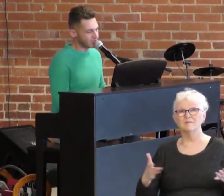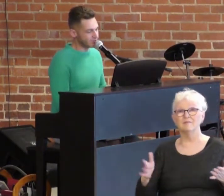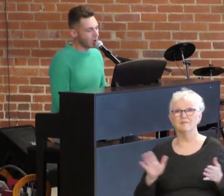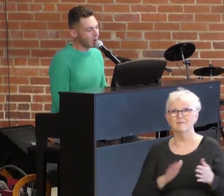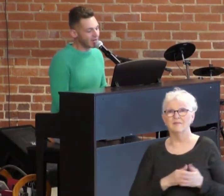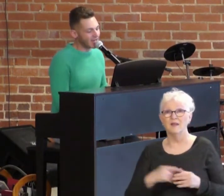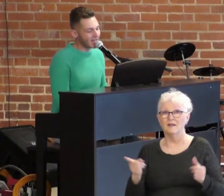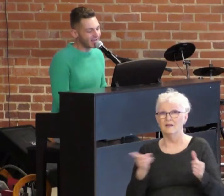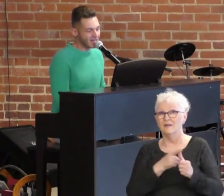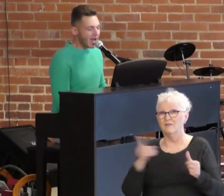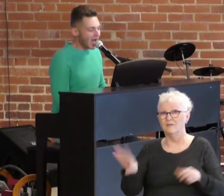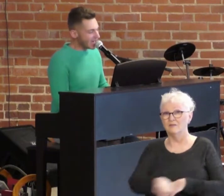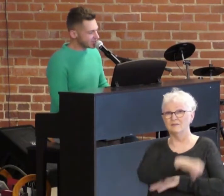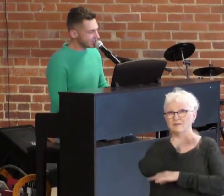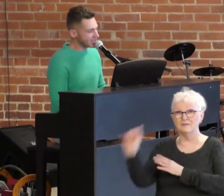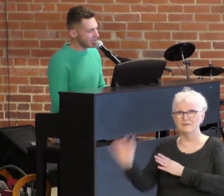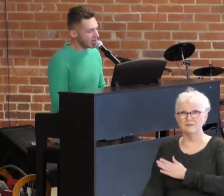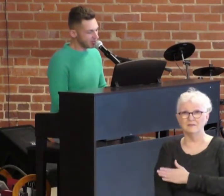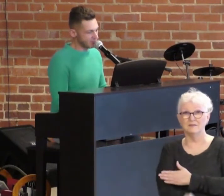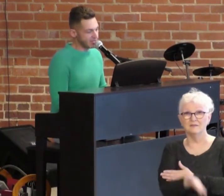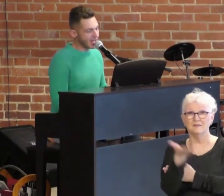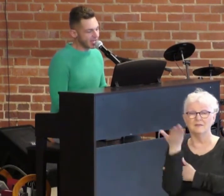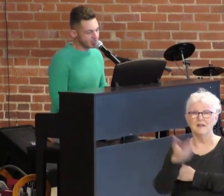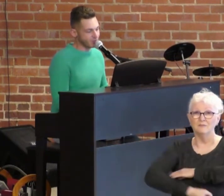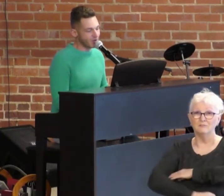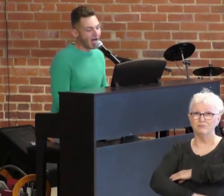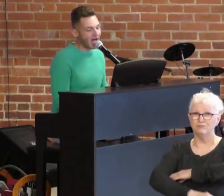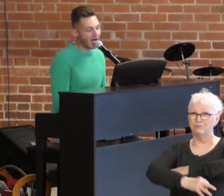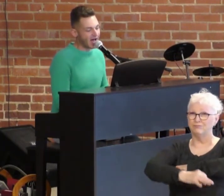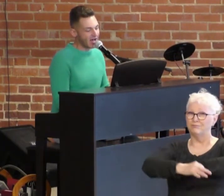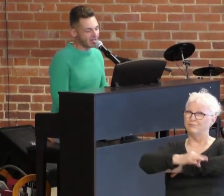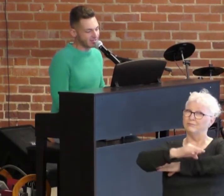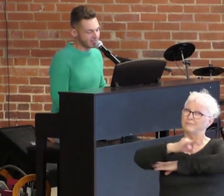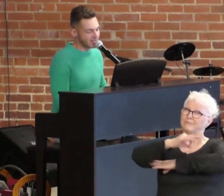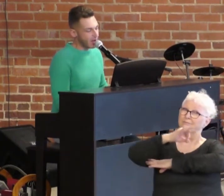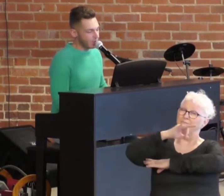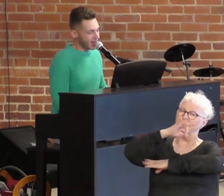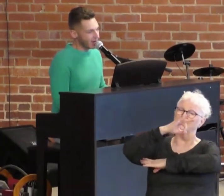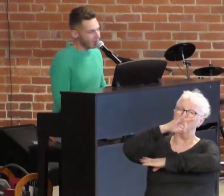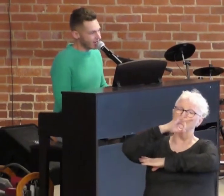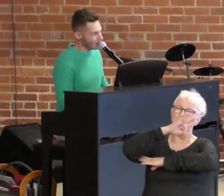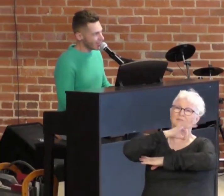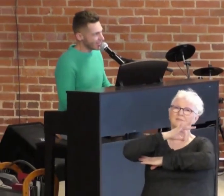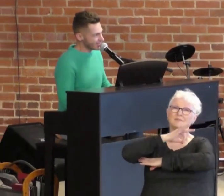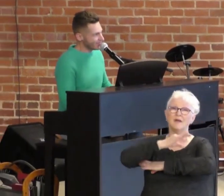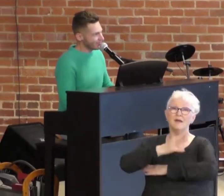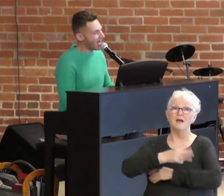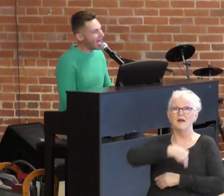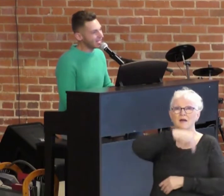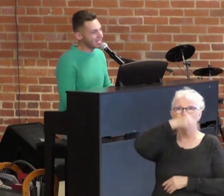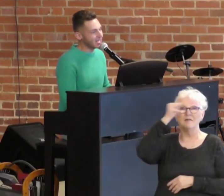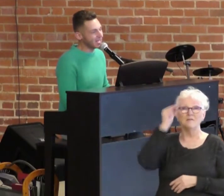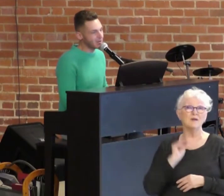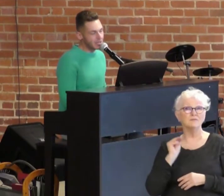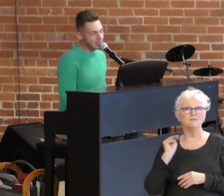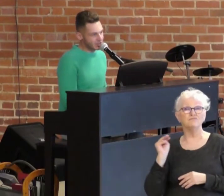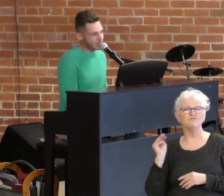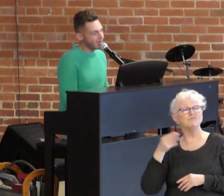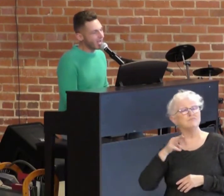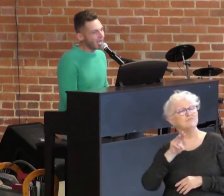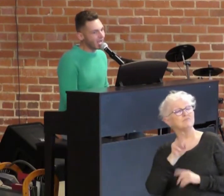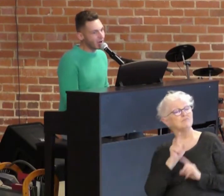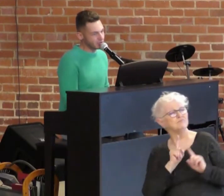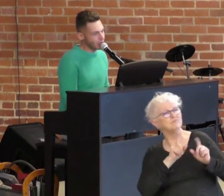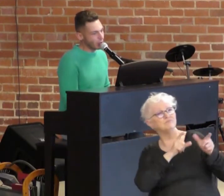First Easter morning, as the sun began to rise, Mary went to find him.